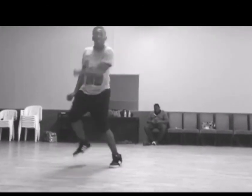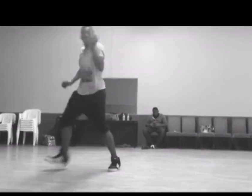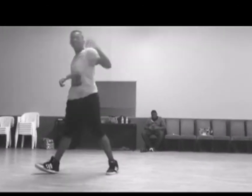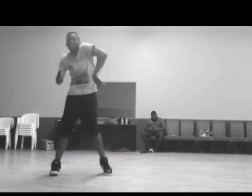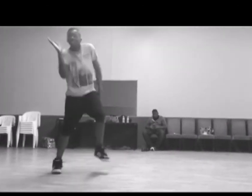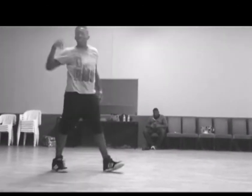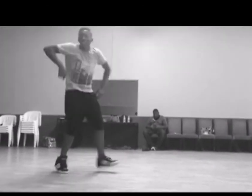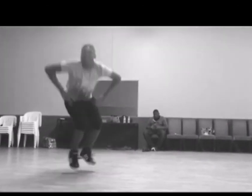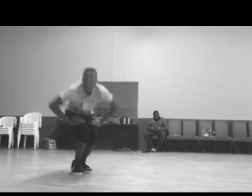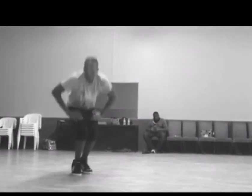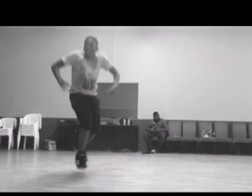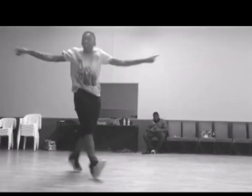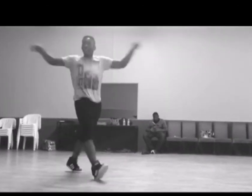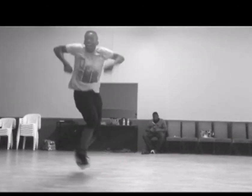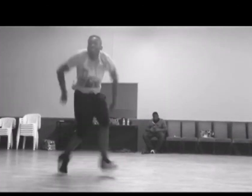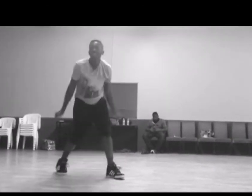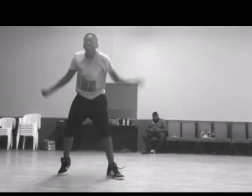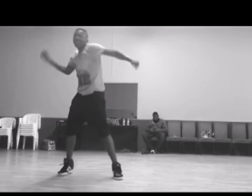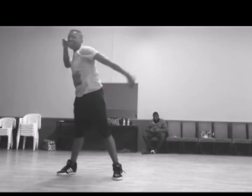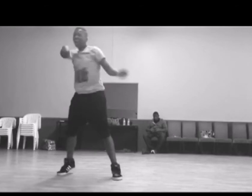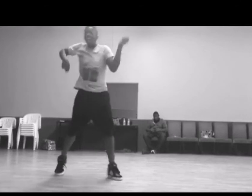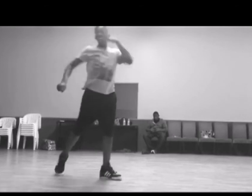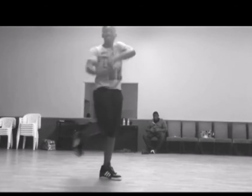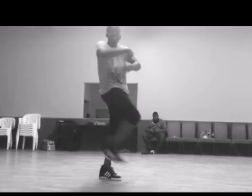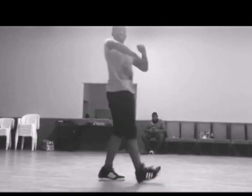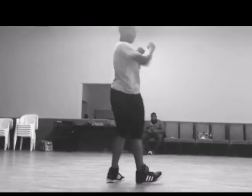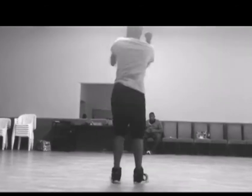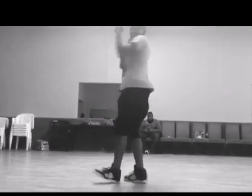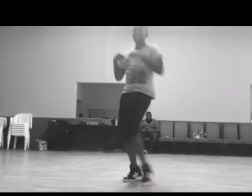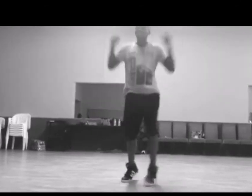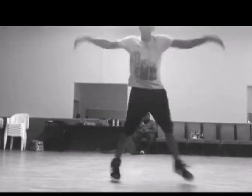I love it. When I write, I'm like a puppeteer. Pulling my strings to the melody.